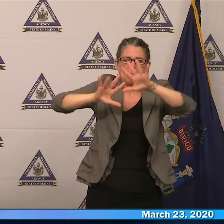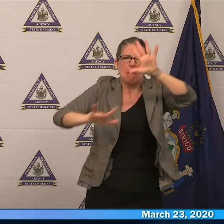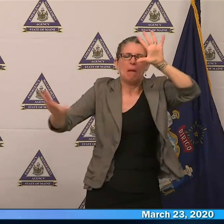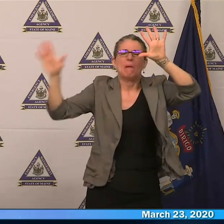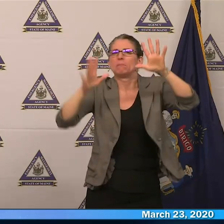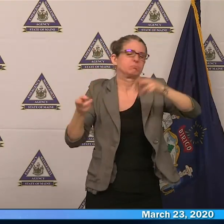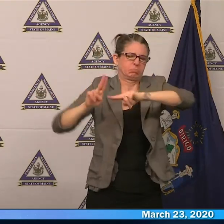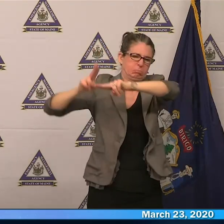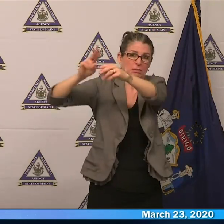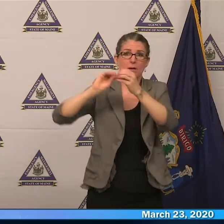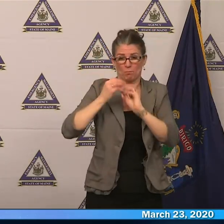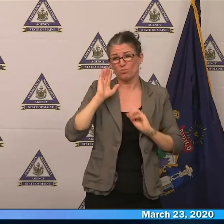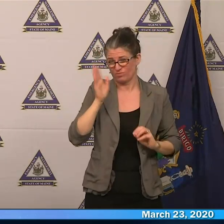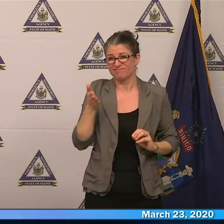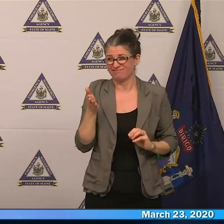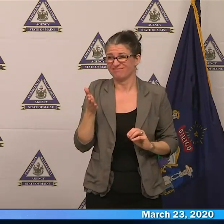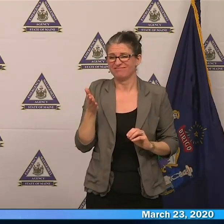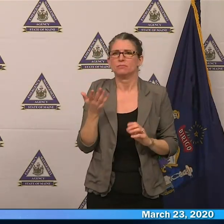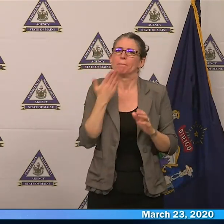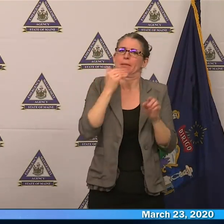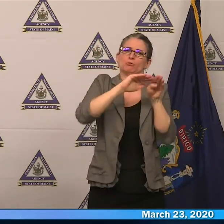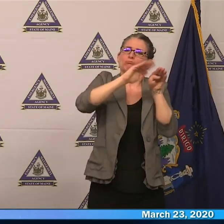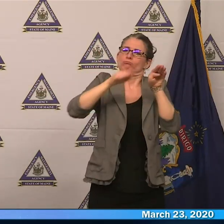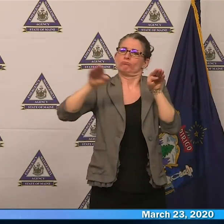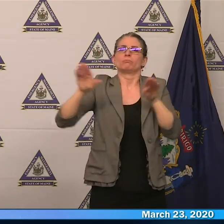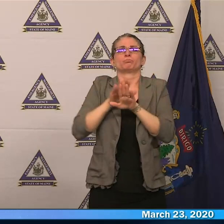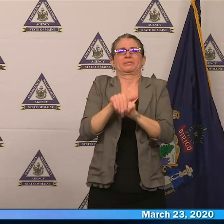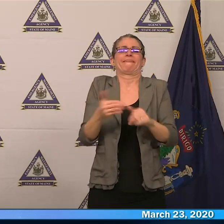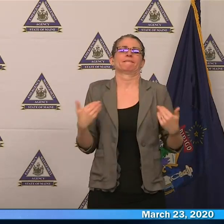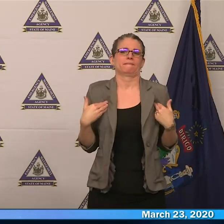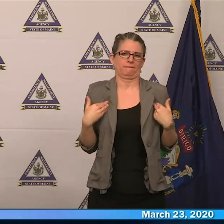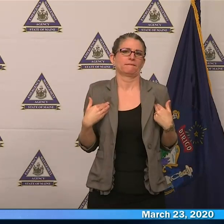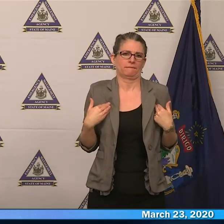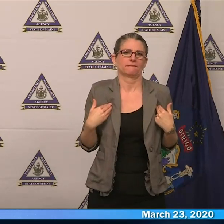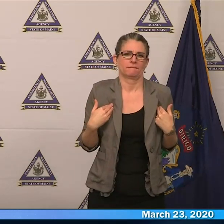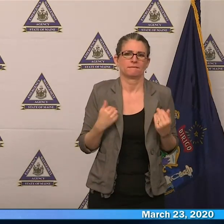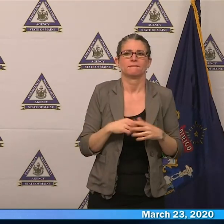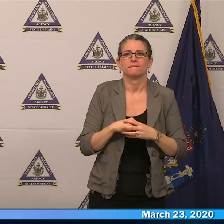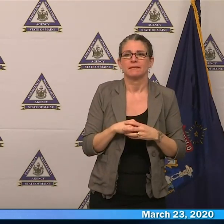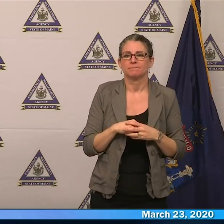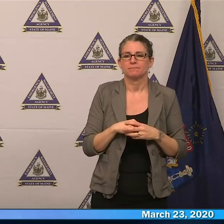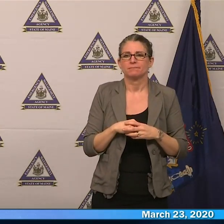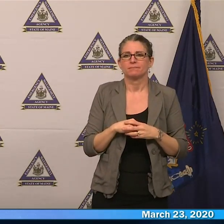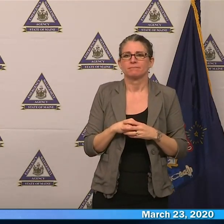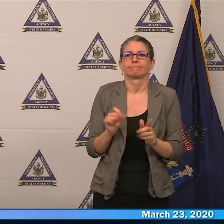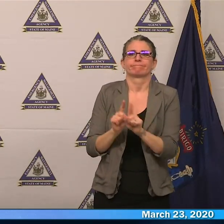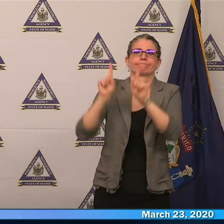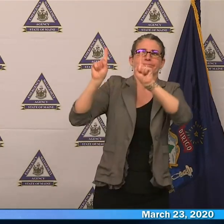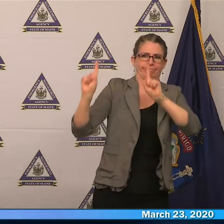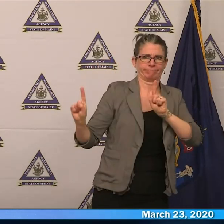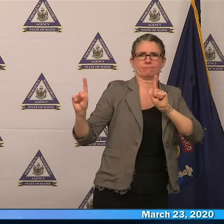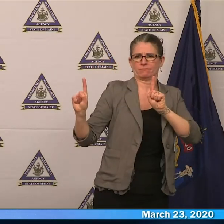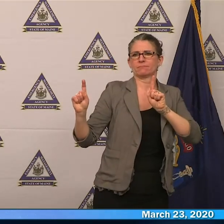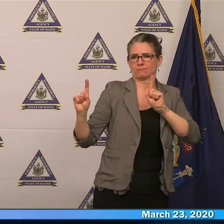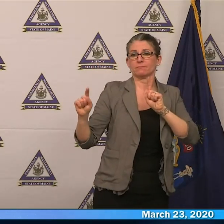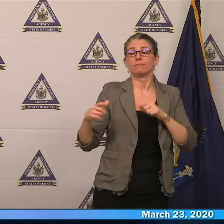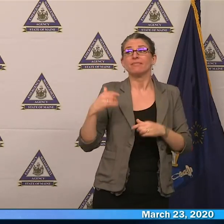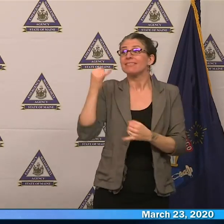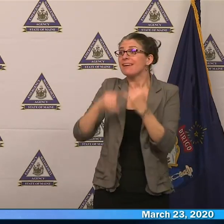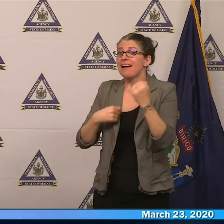I want to end also acknowledging the stress and uncertainty of these times.